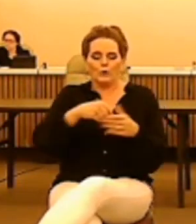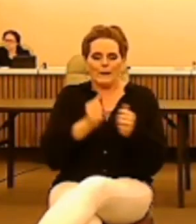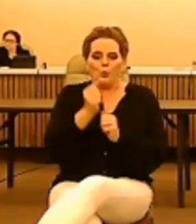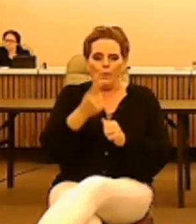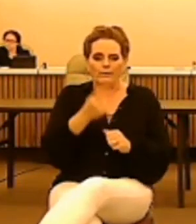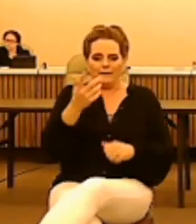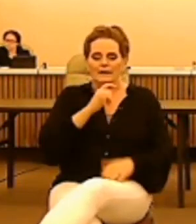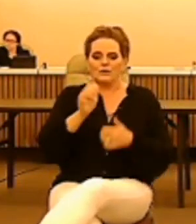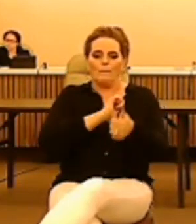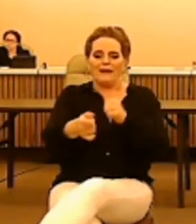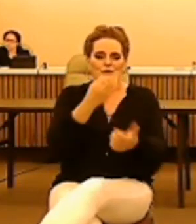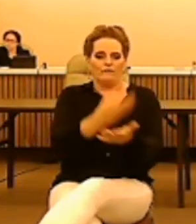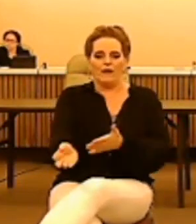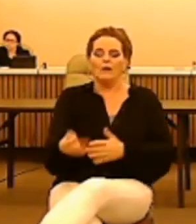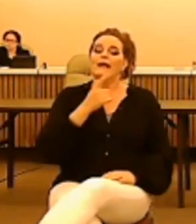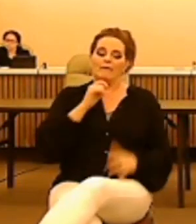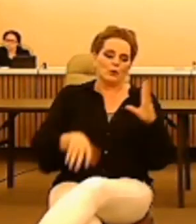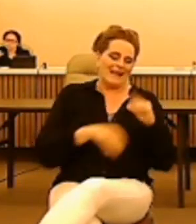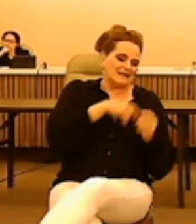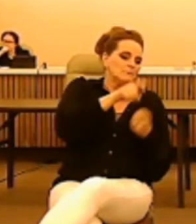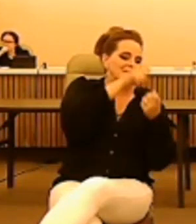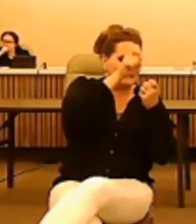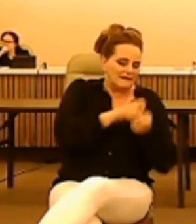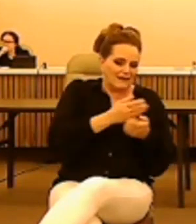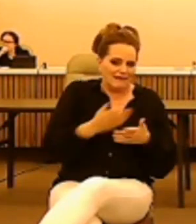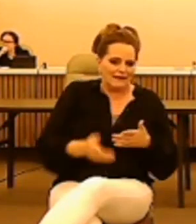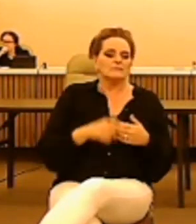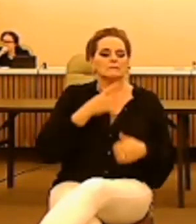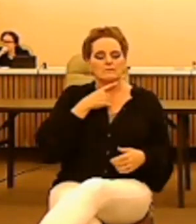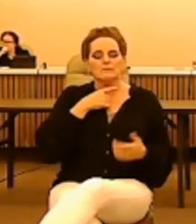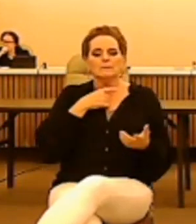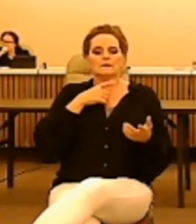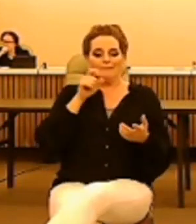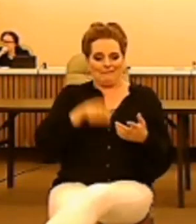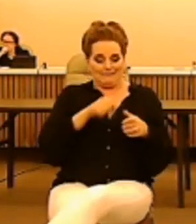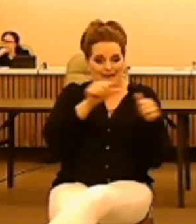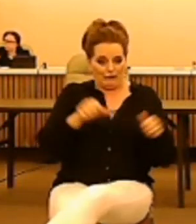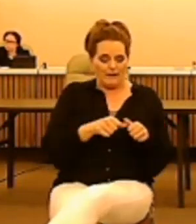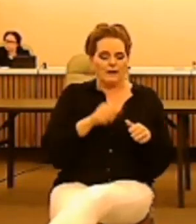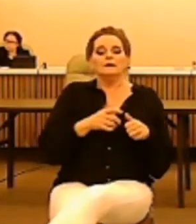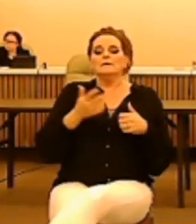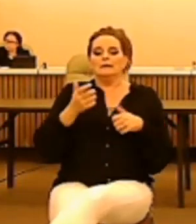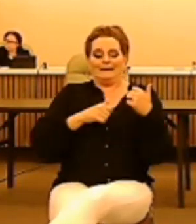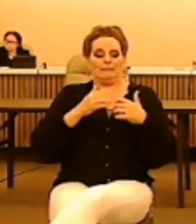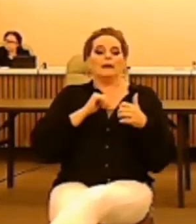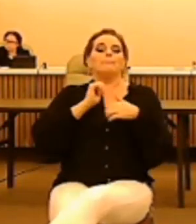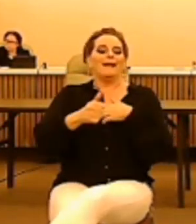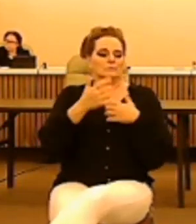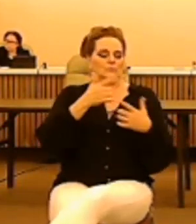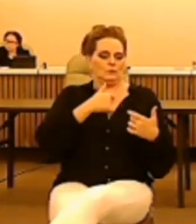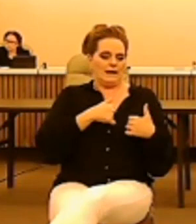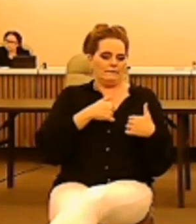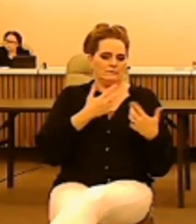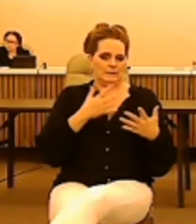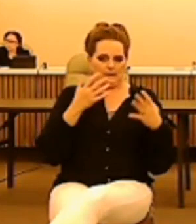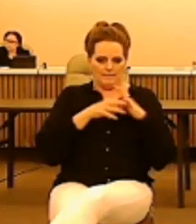fail. If we're going to add those specifics, additional specifics to this area beyond that one that like I said, I